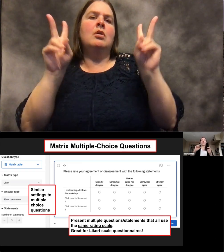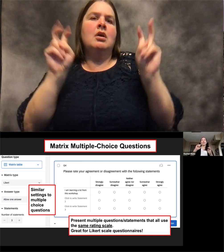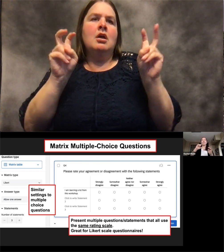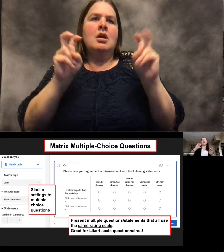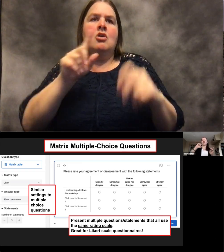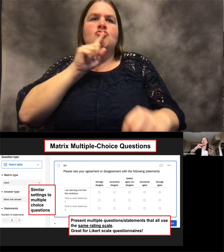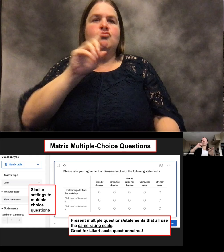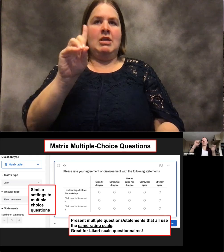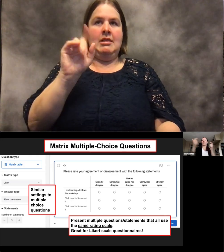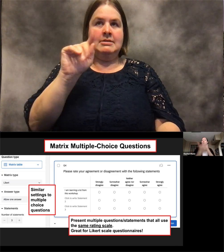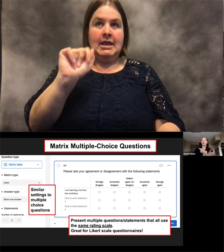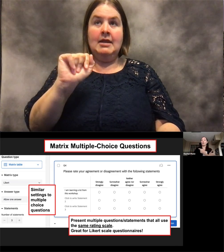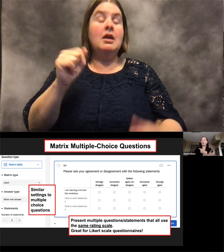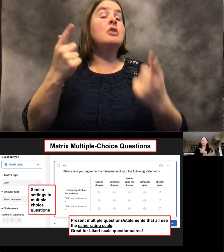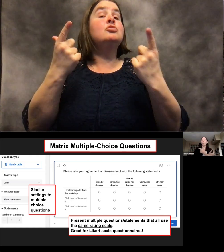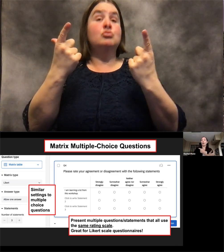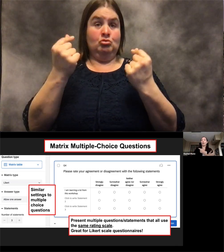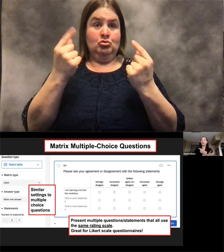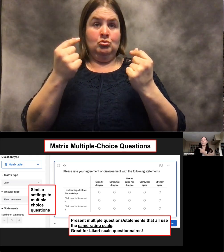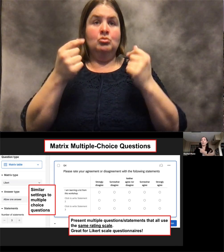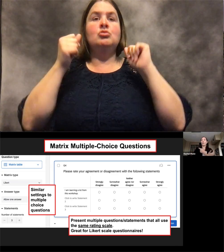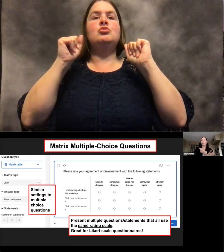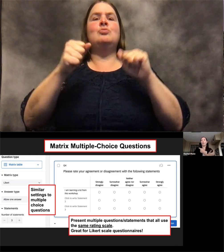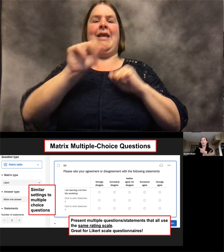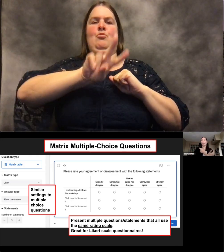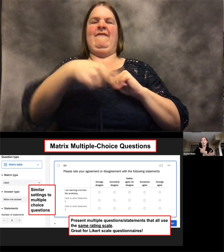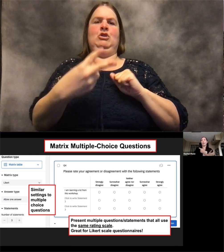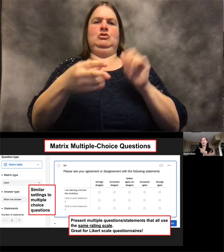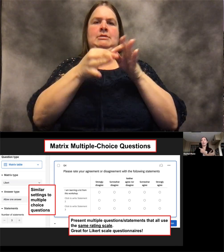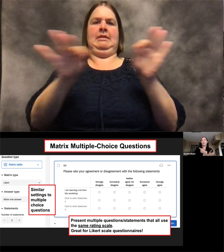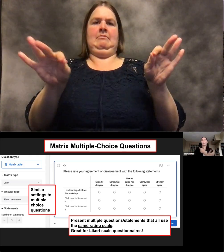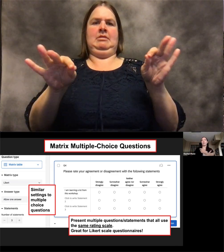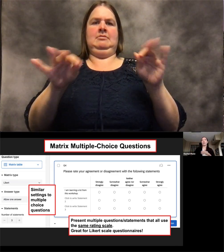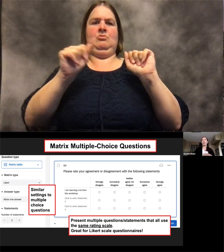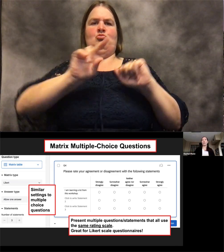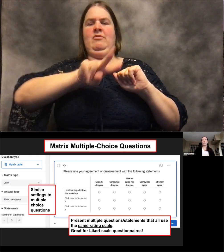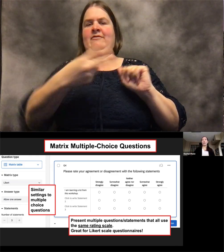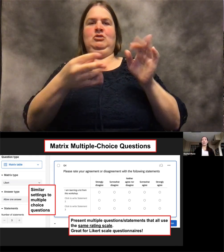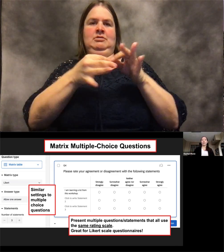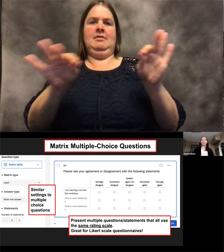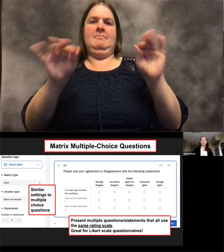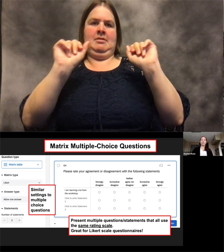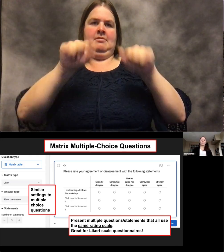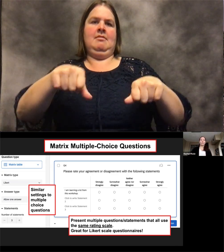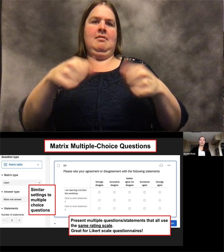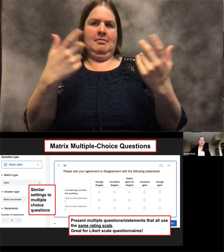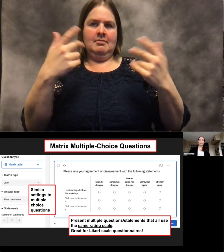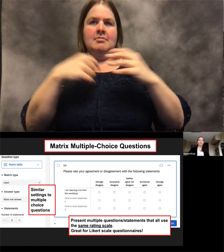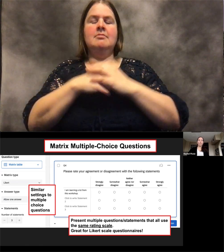data, is you can sort of reverse score some of your statements.